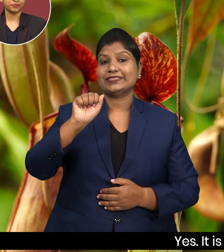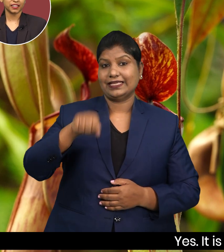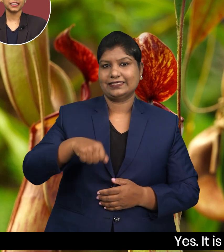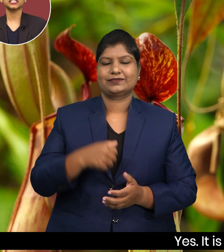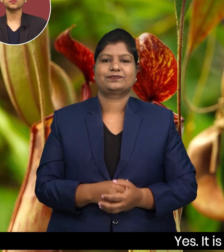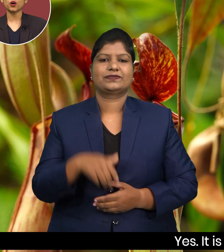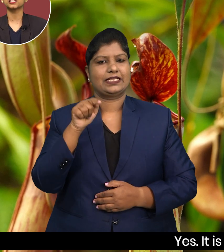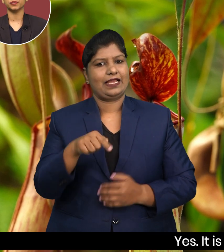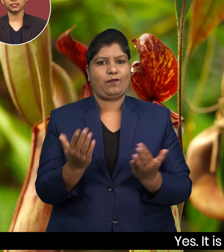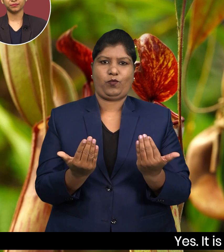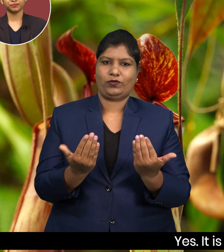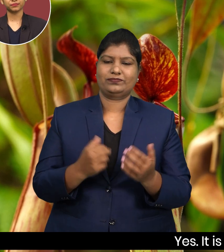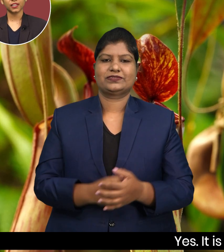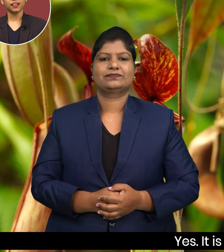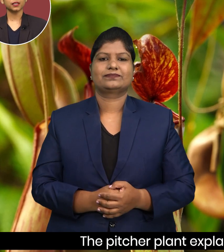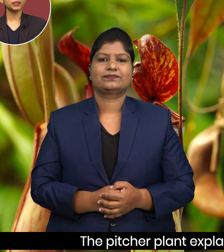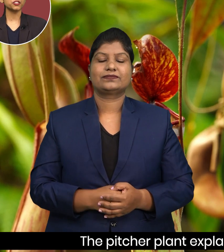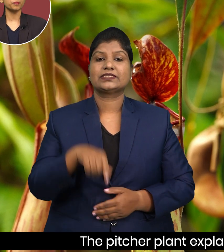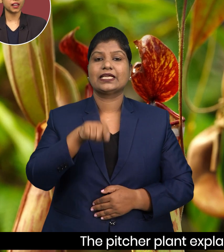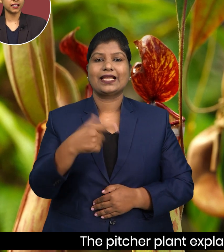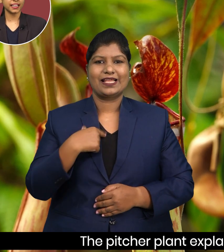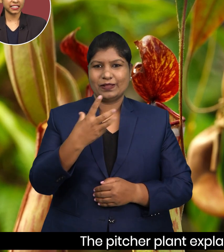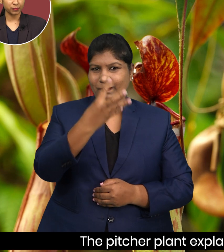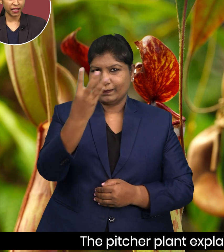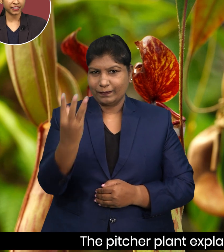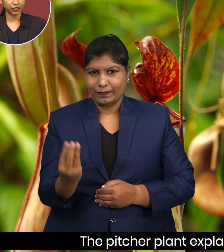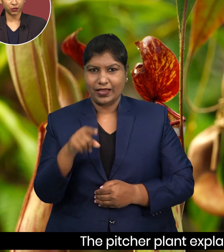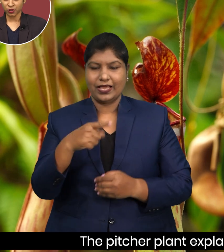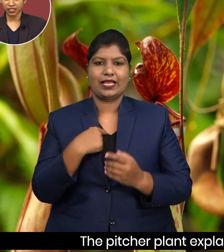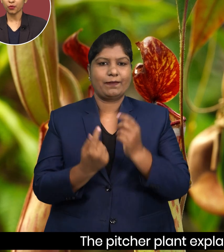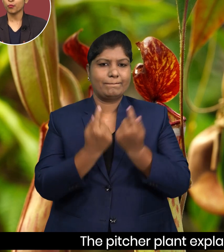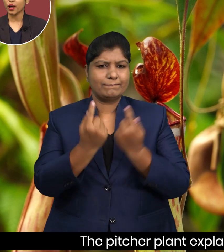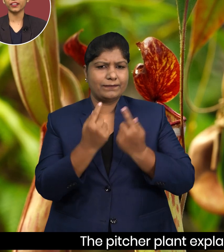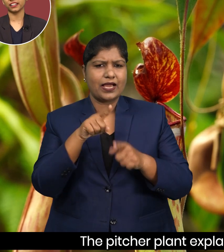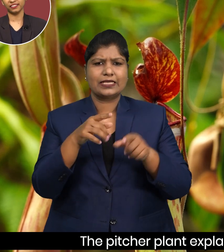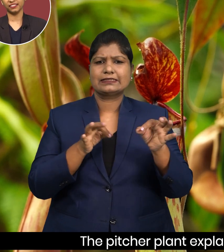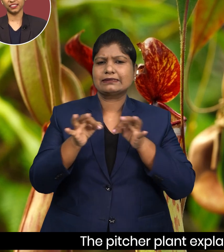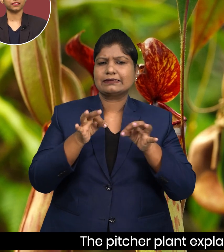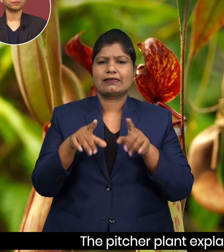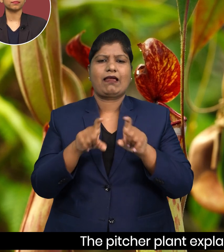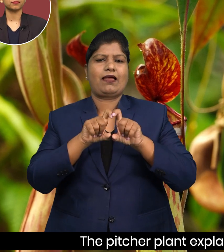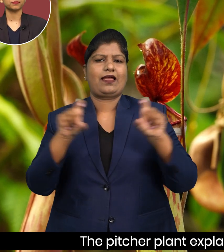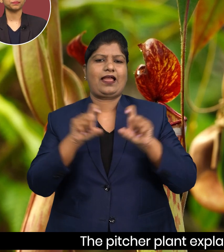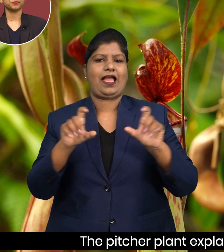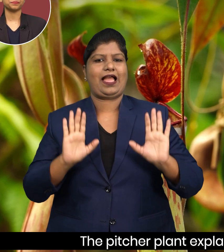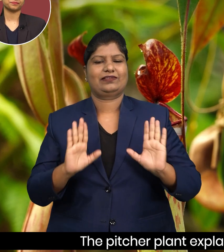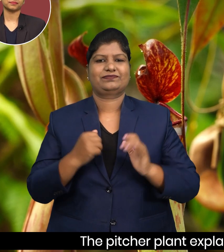Yes, it is possible. The picture plant explained it to us very clearly.